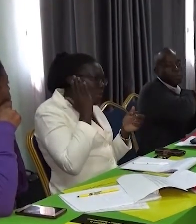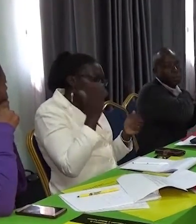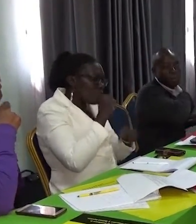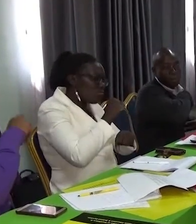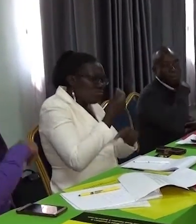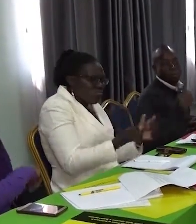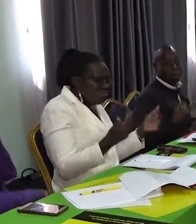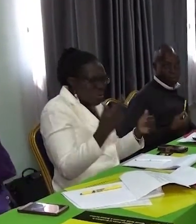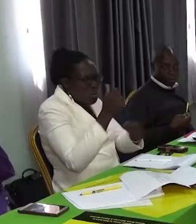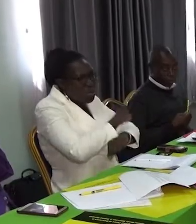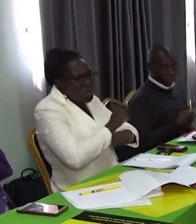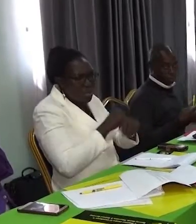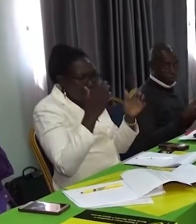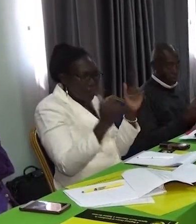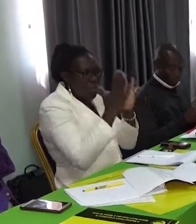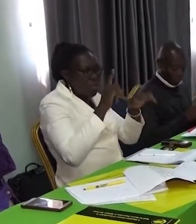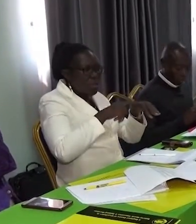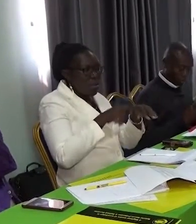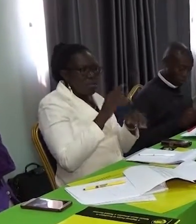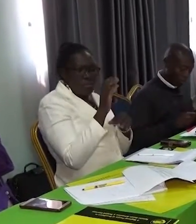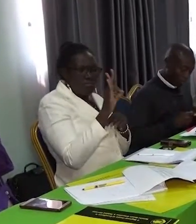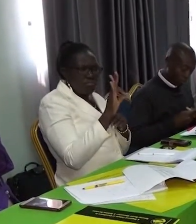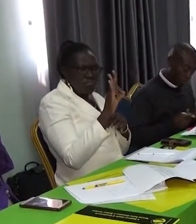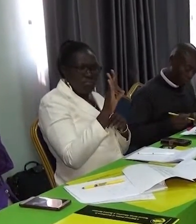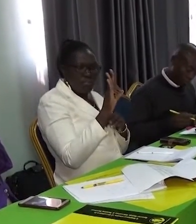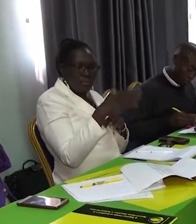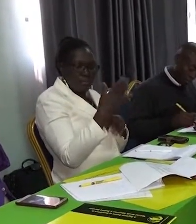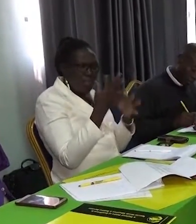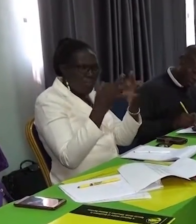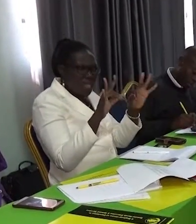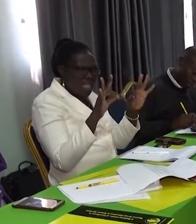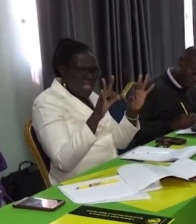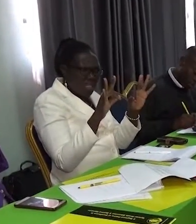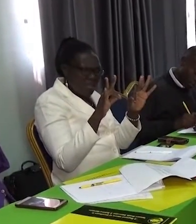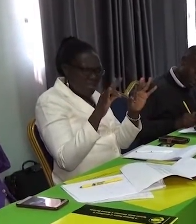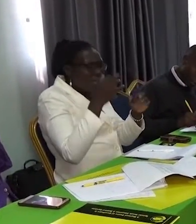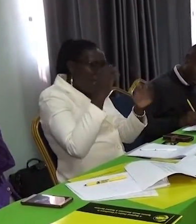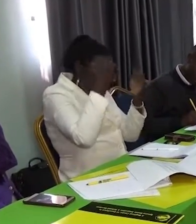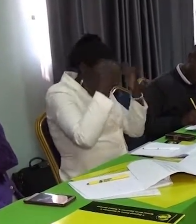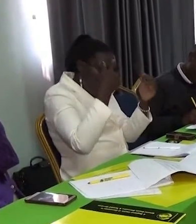talking about what? I want to talk more about the deaf community here.